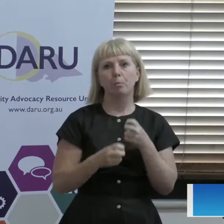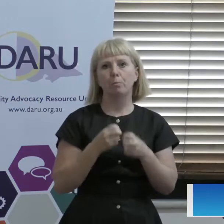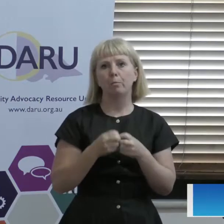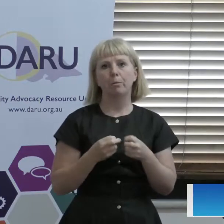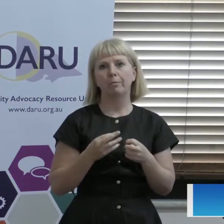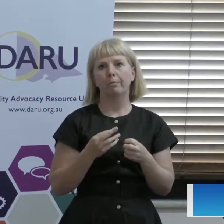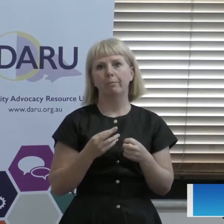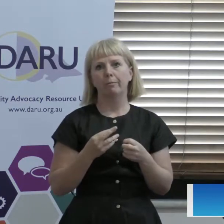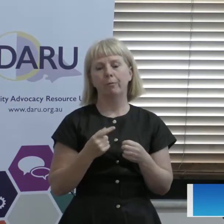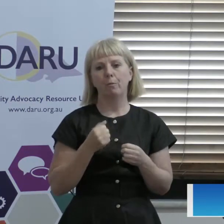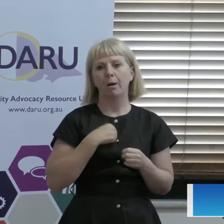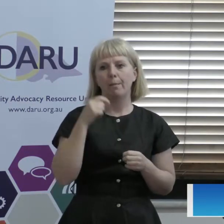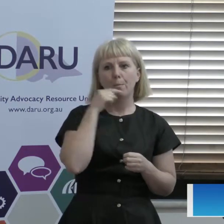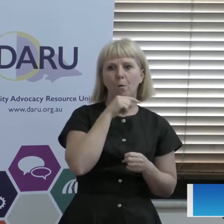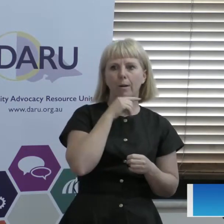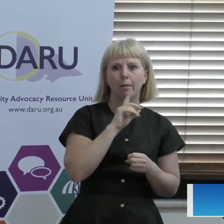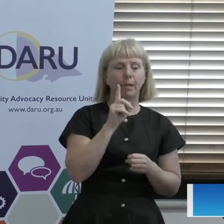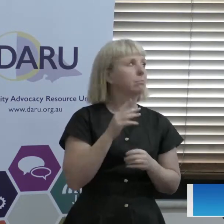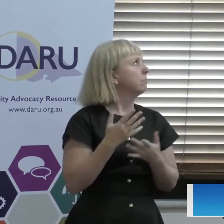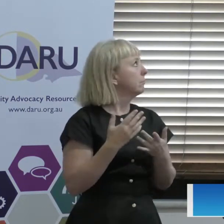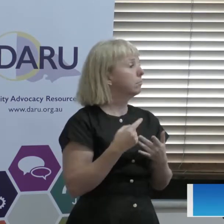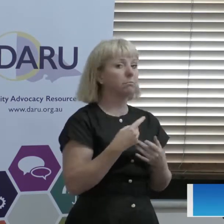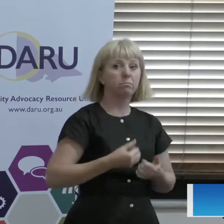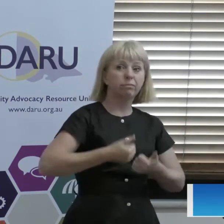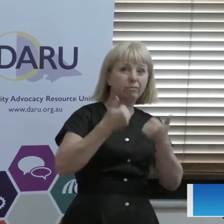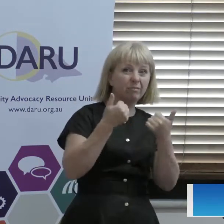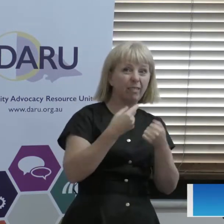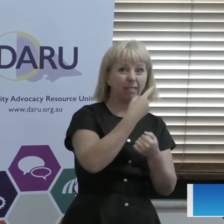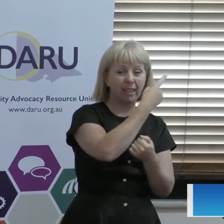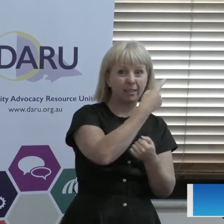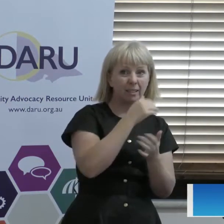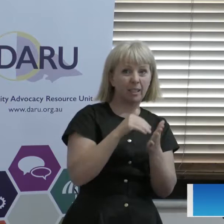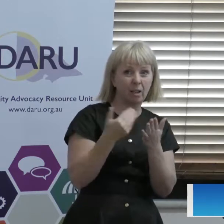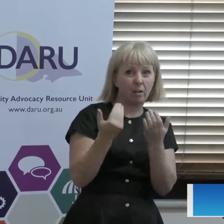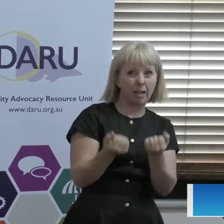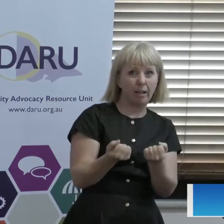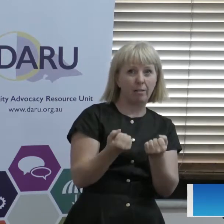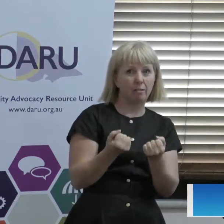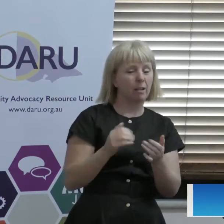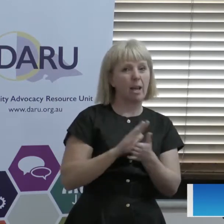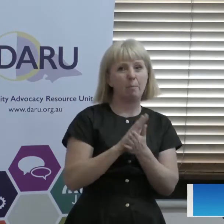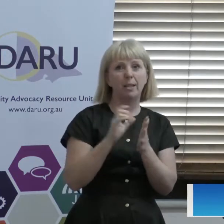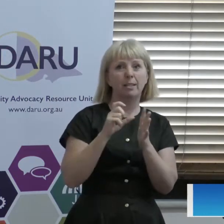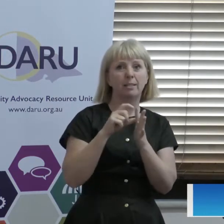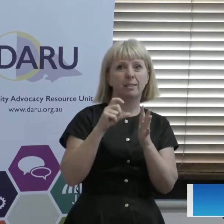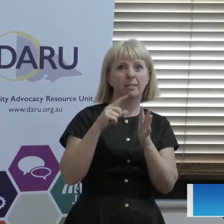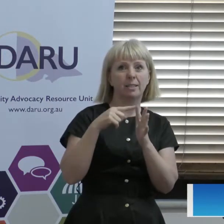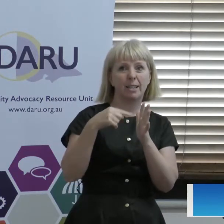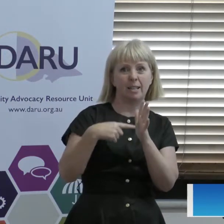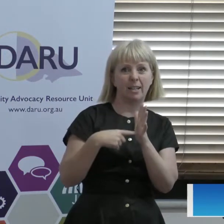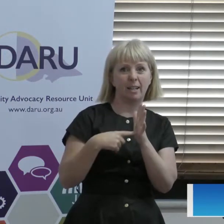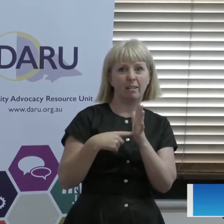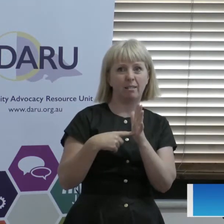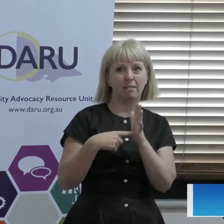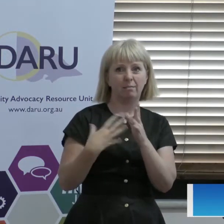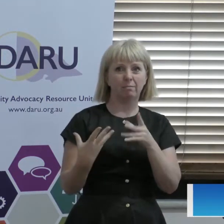late for him. However, good to hear that DEET are on board. But I guess my question is, how mandatory is